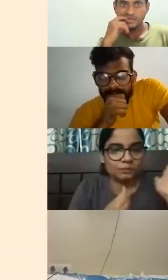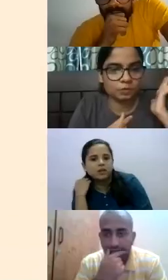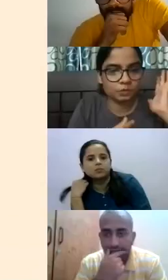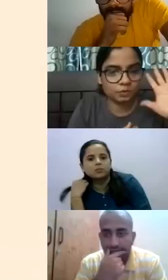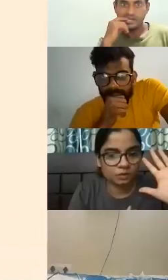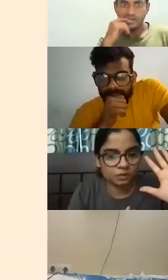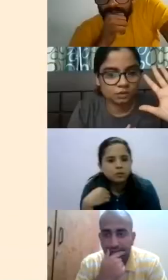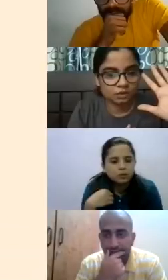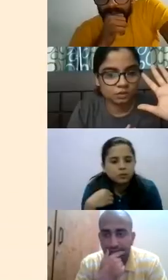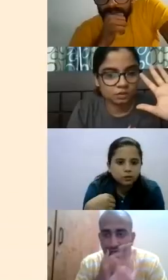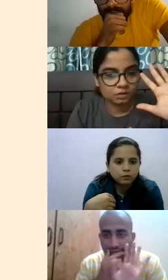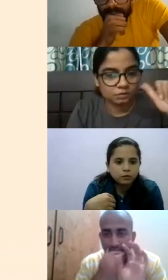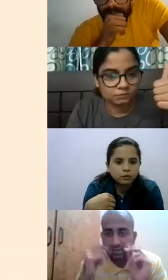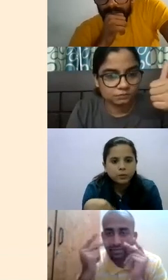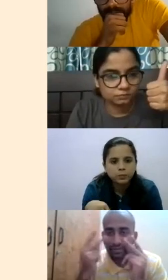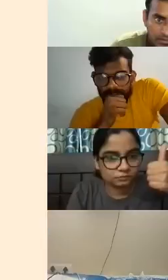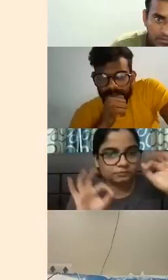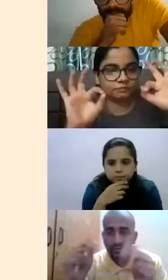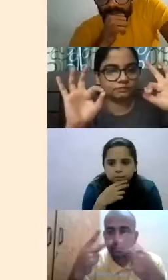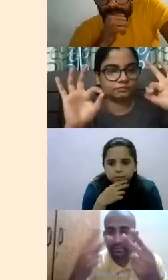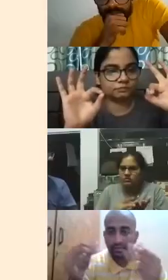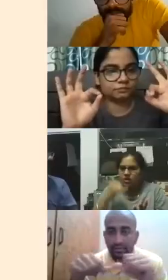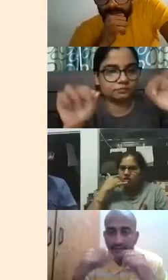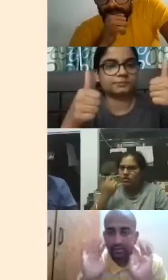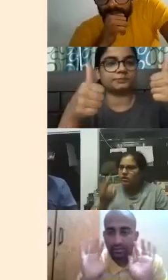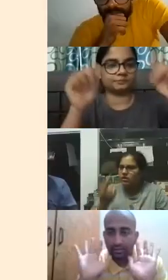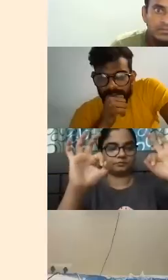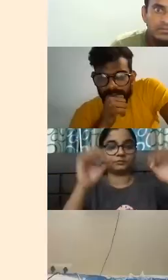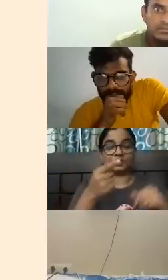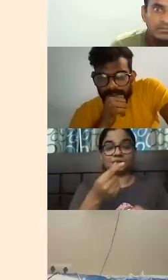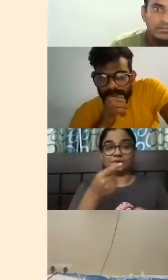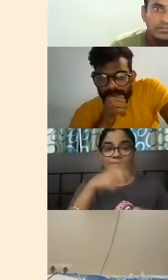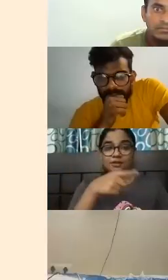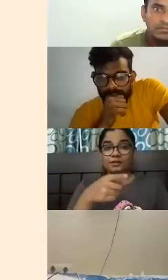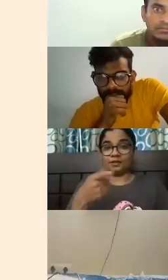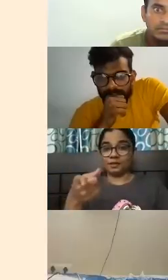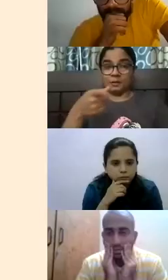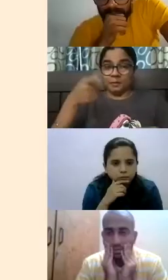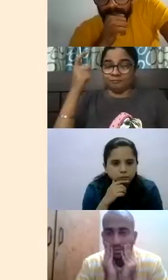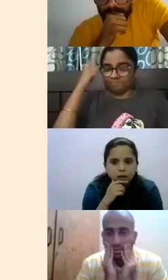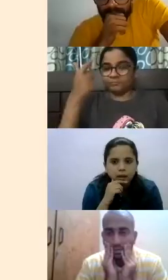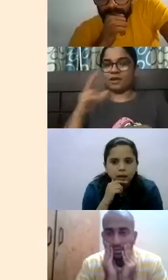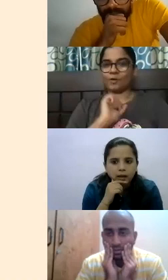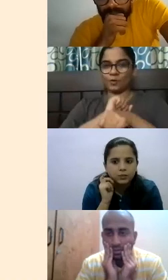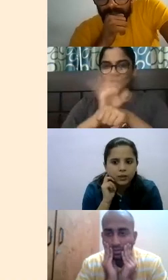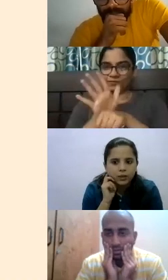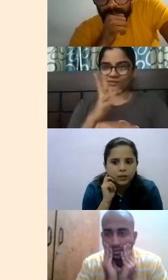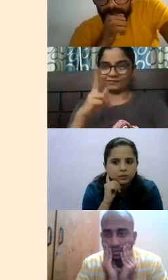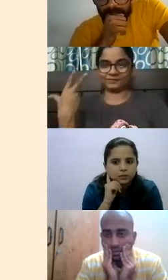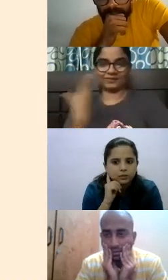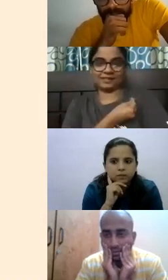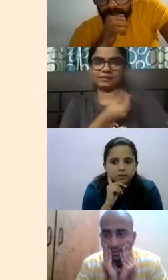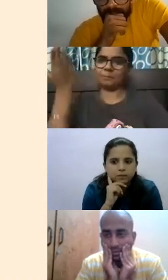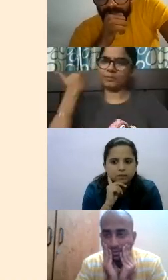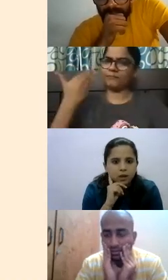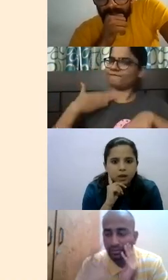by HAM? Would you like to inform other people? Just hold on. Okay. And the next one,